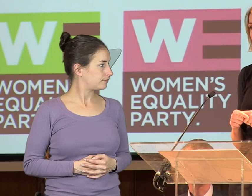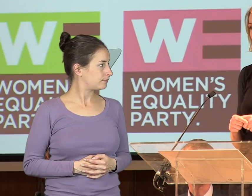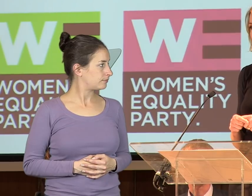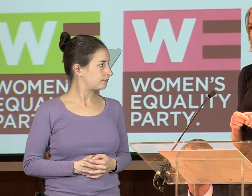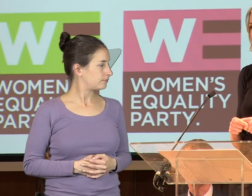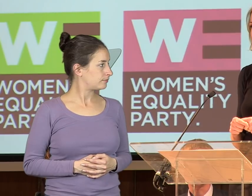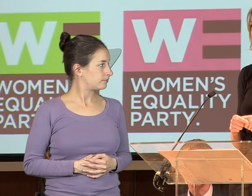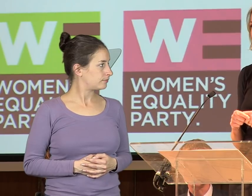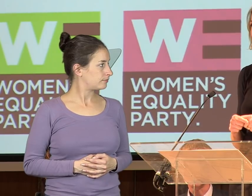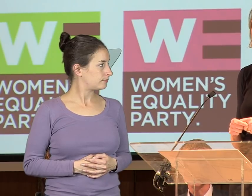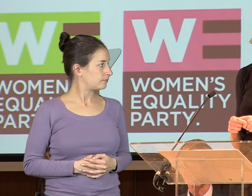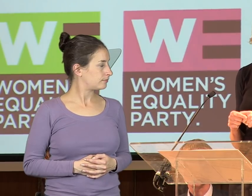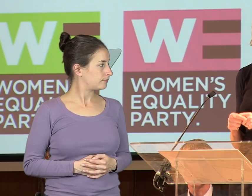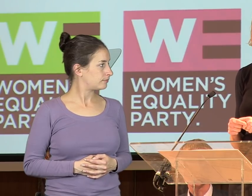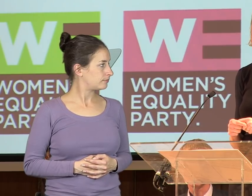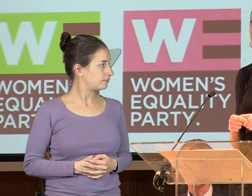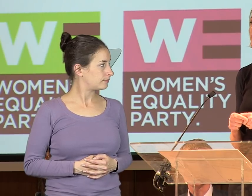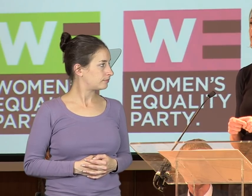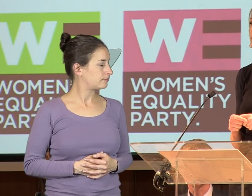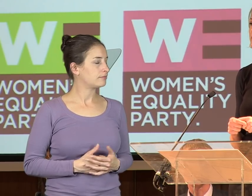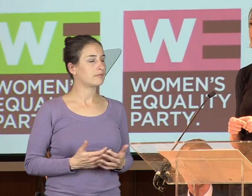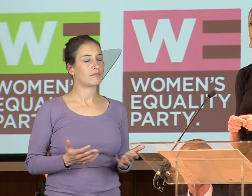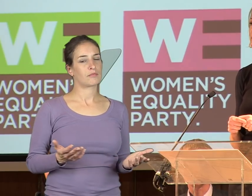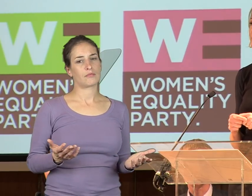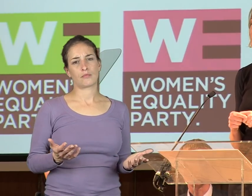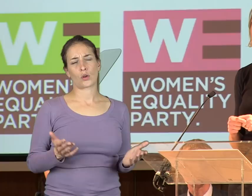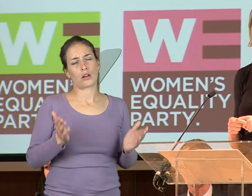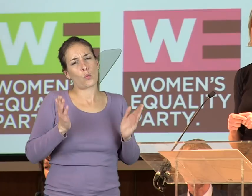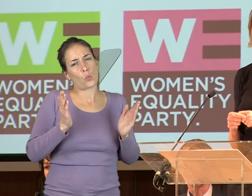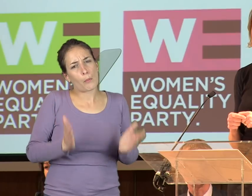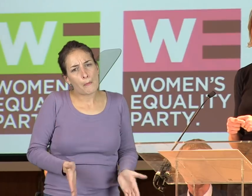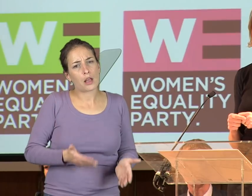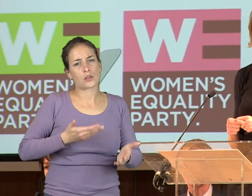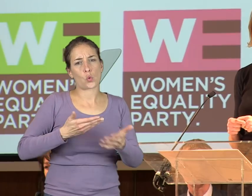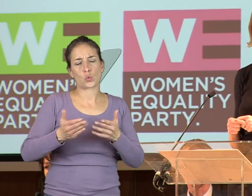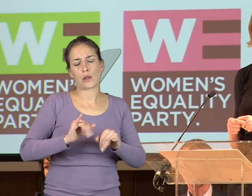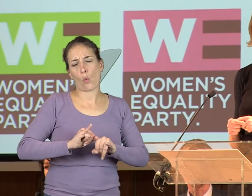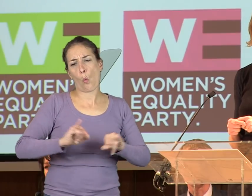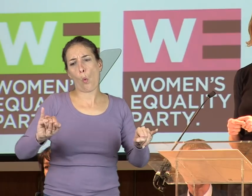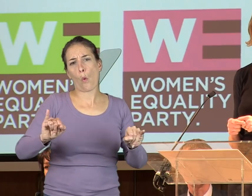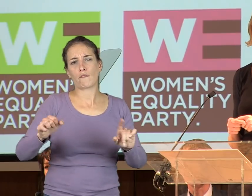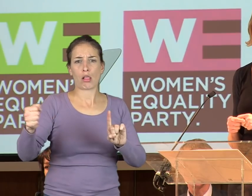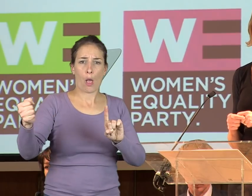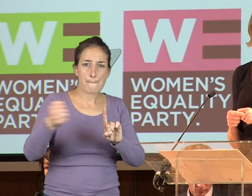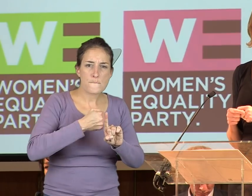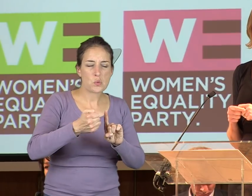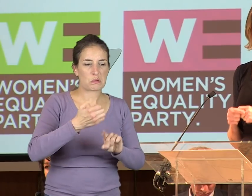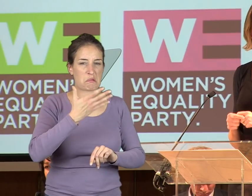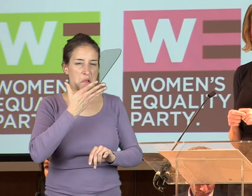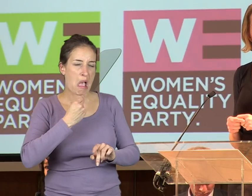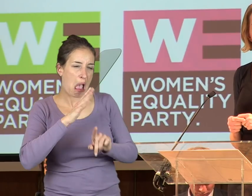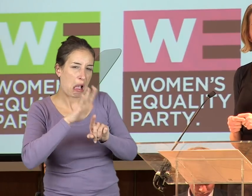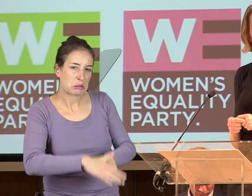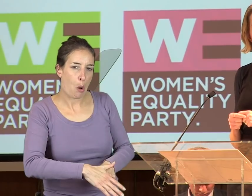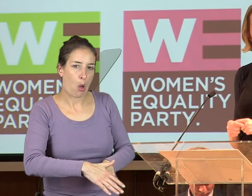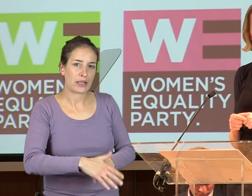We must also tackle the awful abuse and exploitation that occurs in the sex trade. The